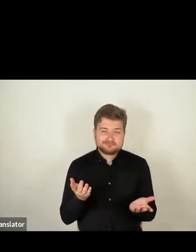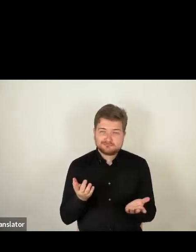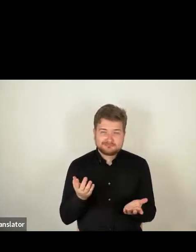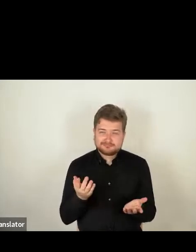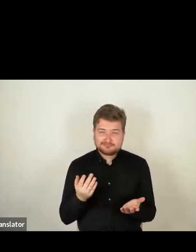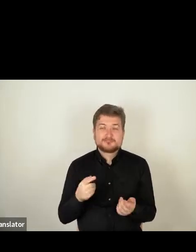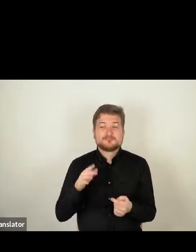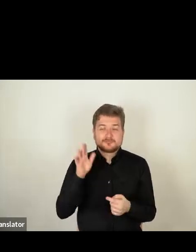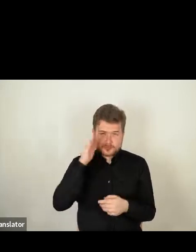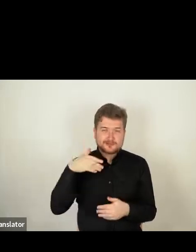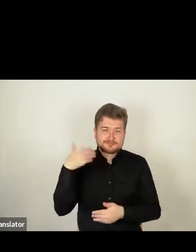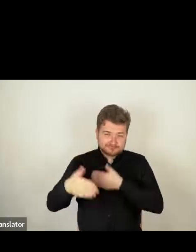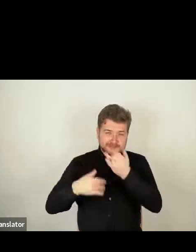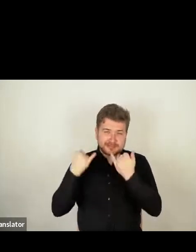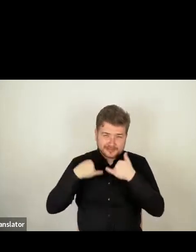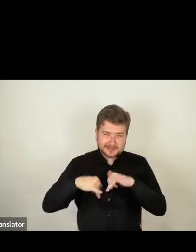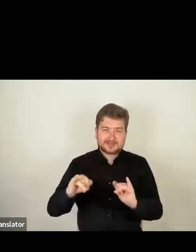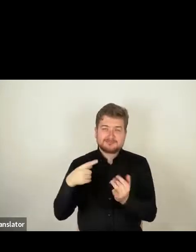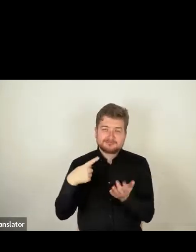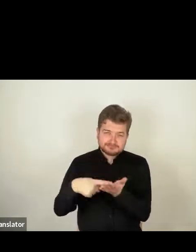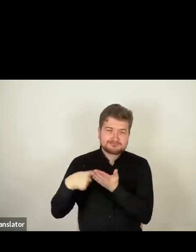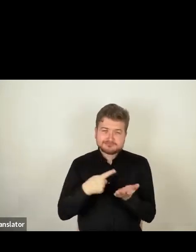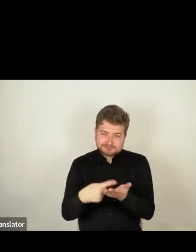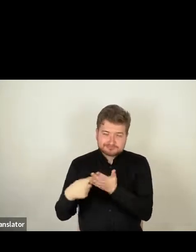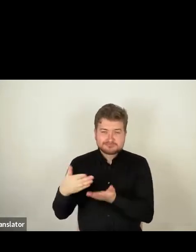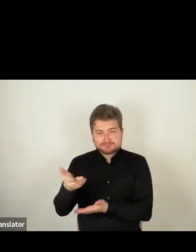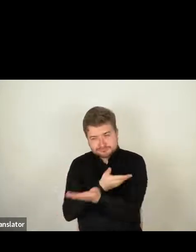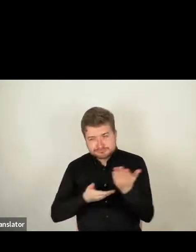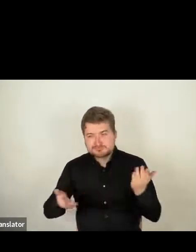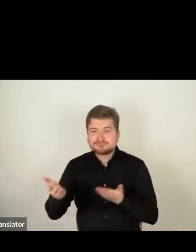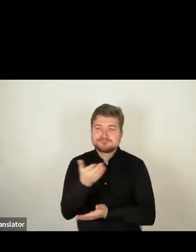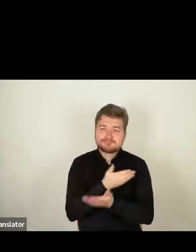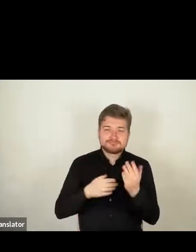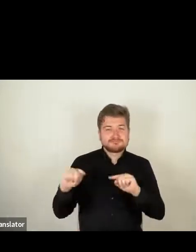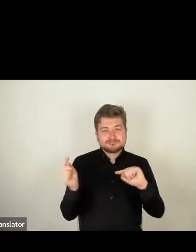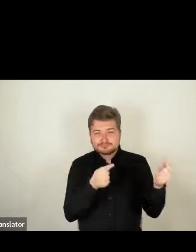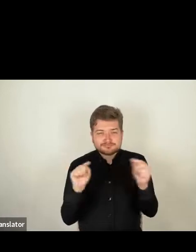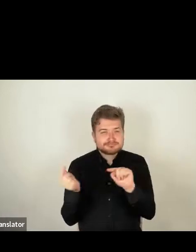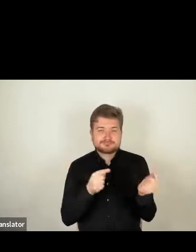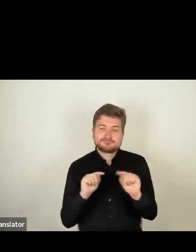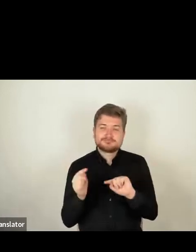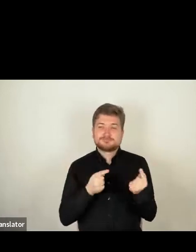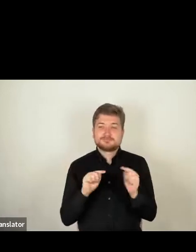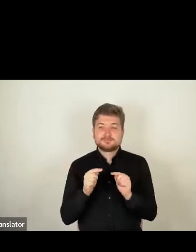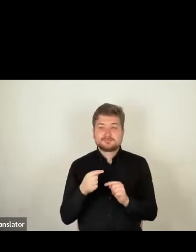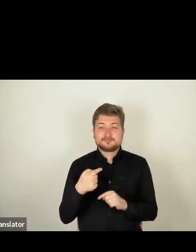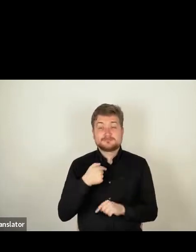and exchanging experiences with our parliamentarians. I hope you found